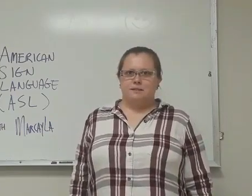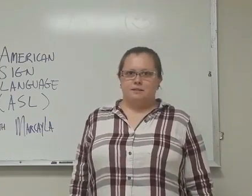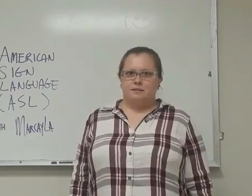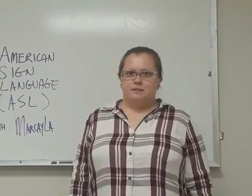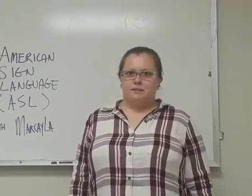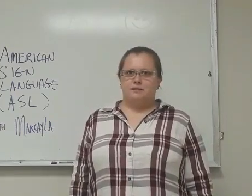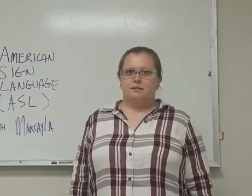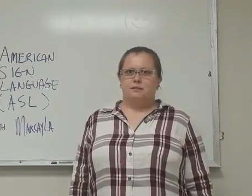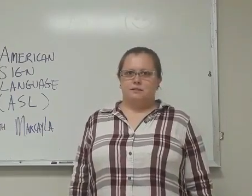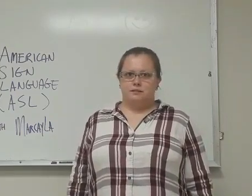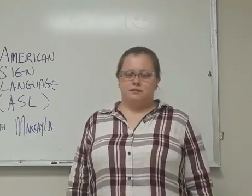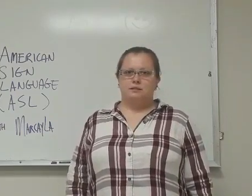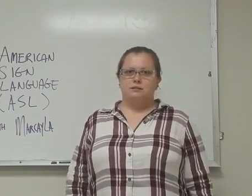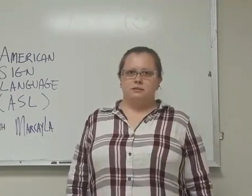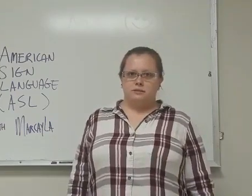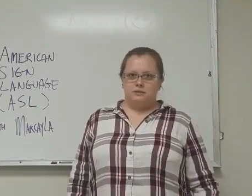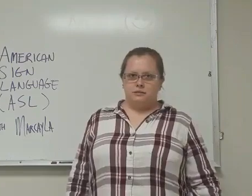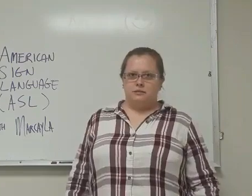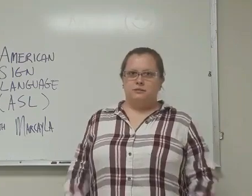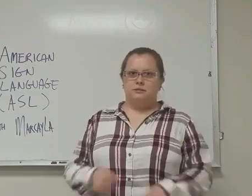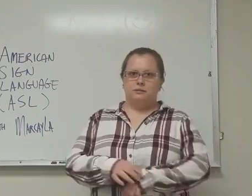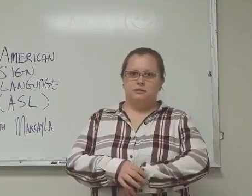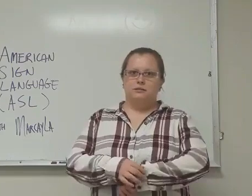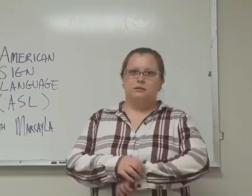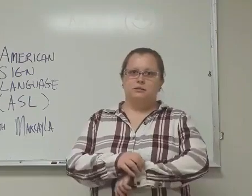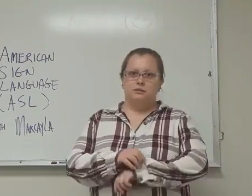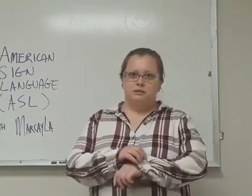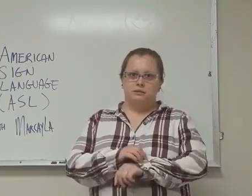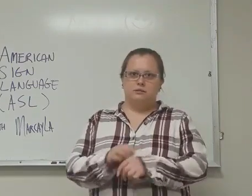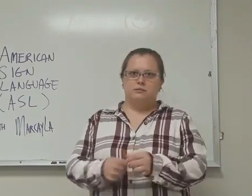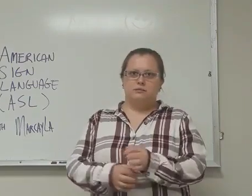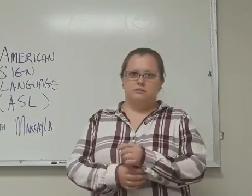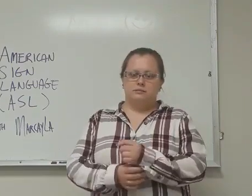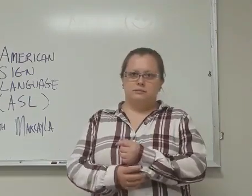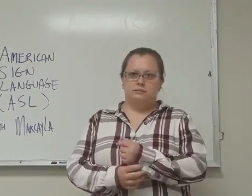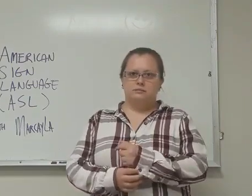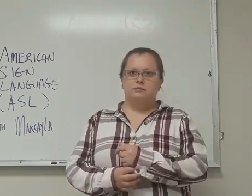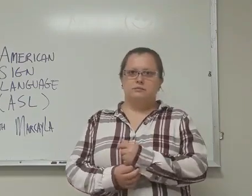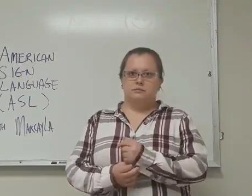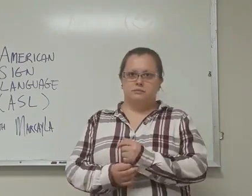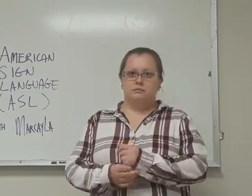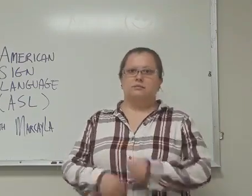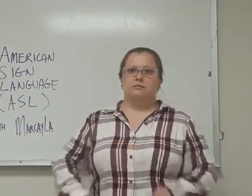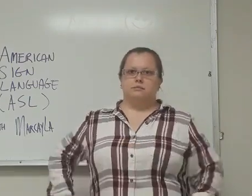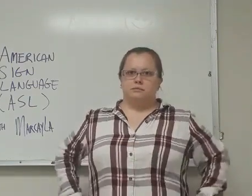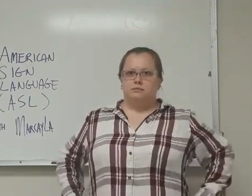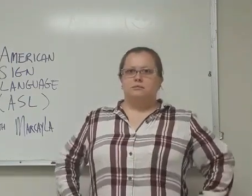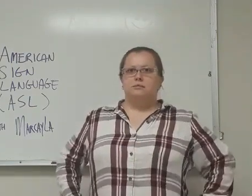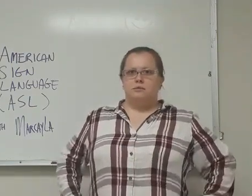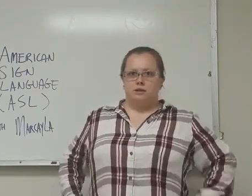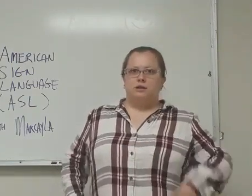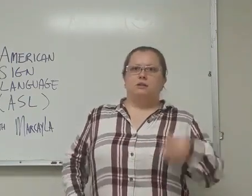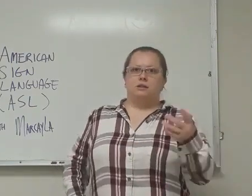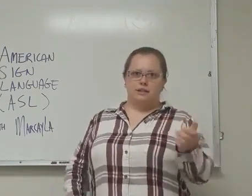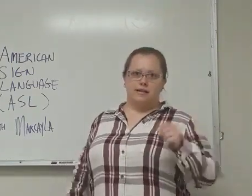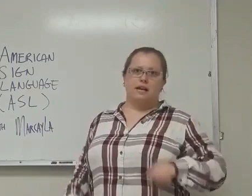of hearing or who cannot hear. So at least to be able to help them know that you're not alone. I can help you as much as I can.